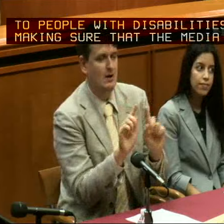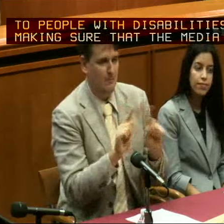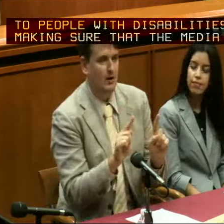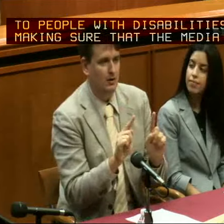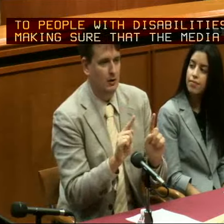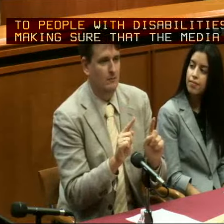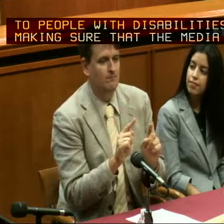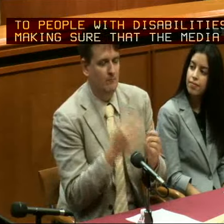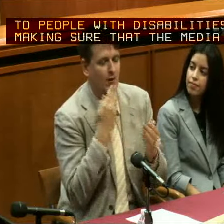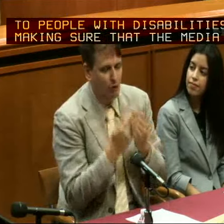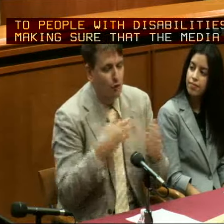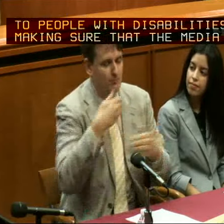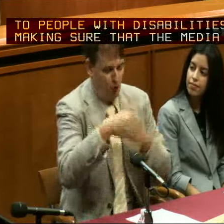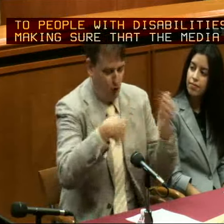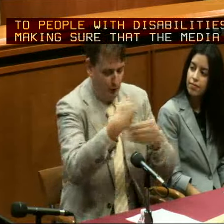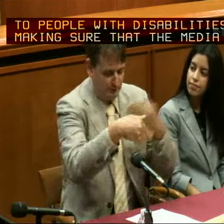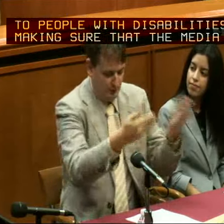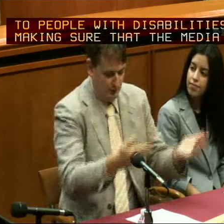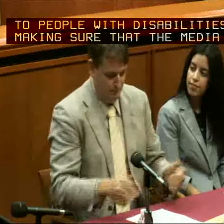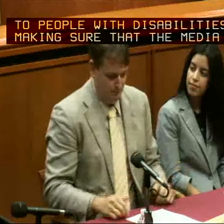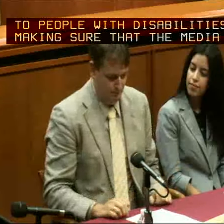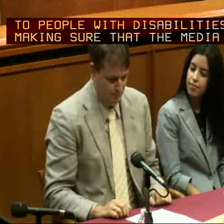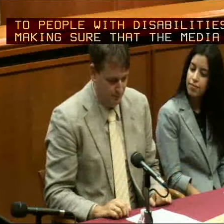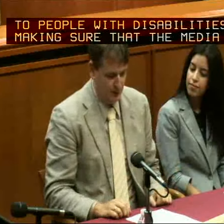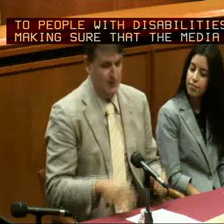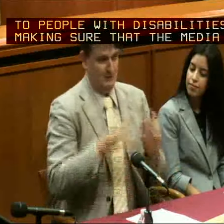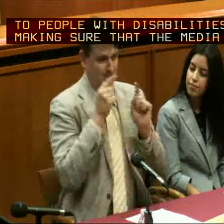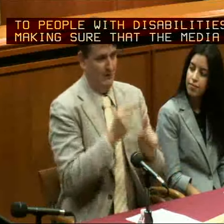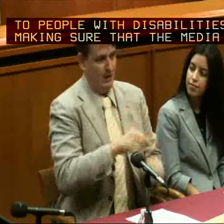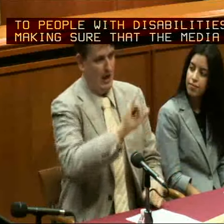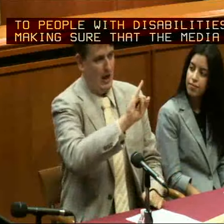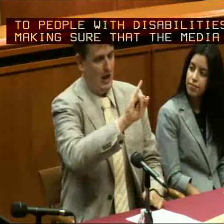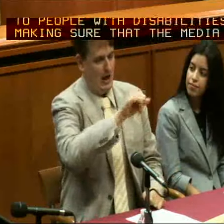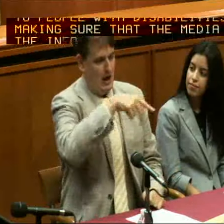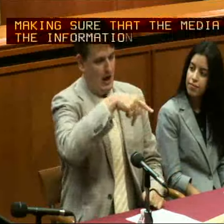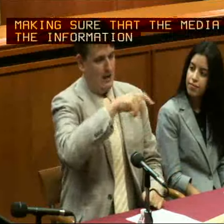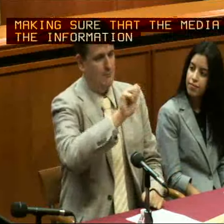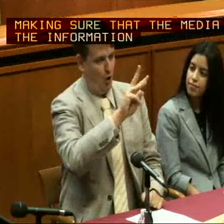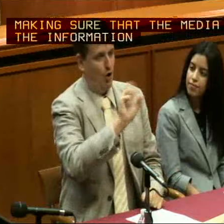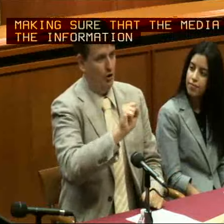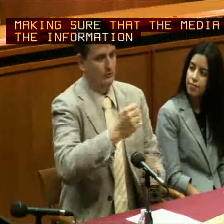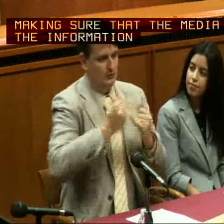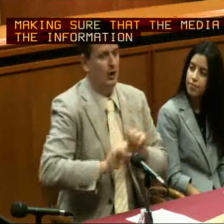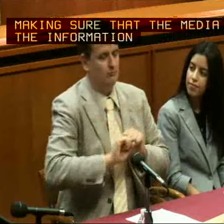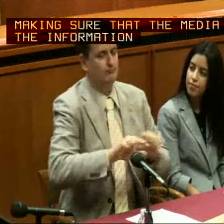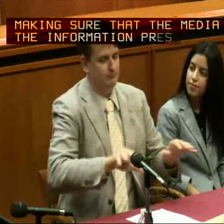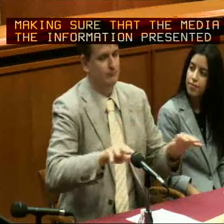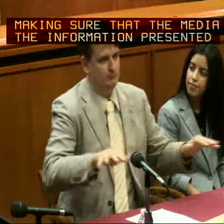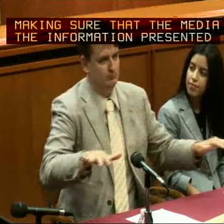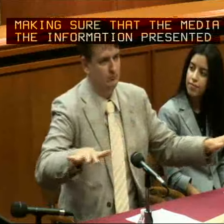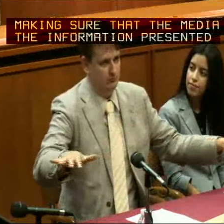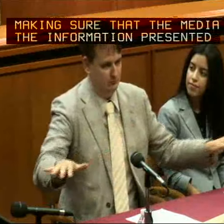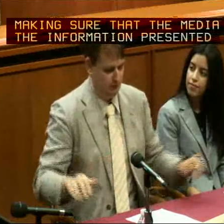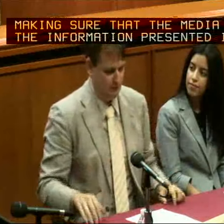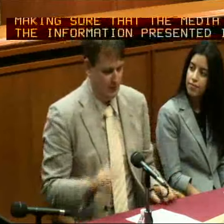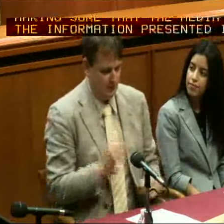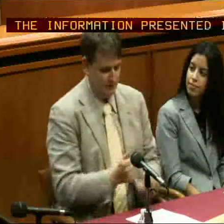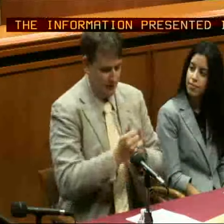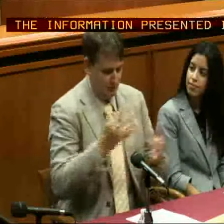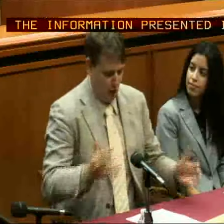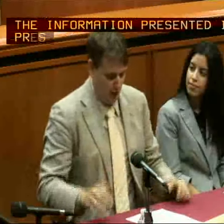perfect, there has been good progress, especially now that iPause has been